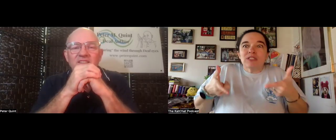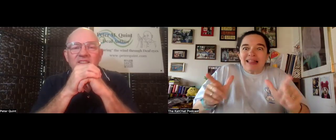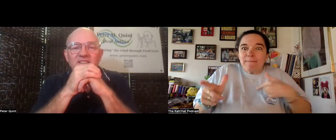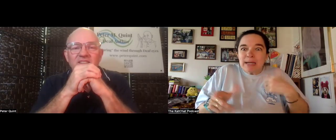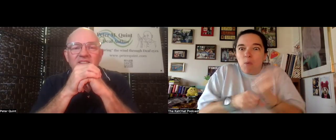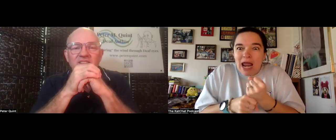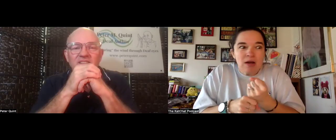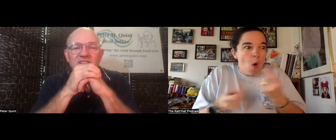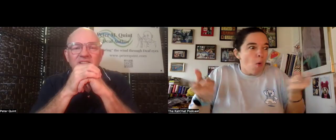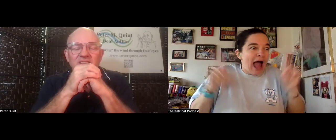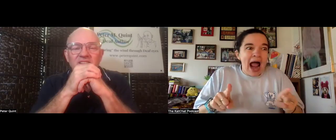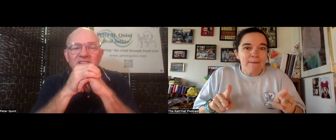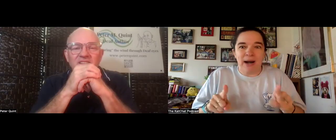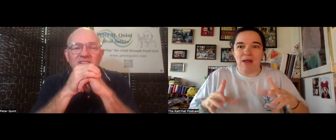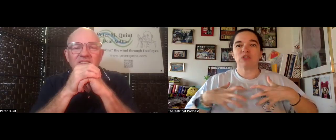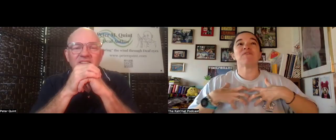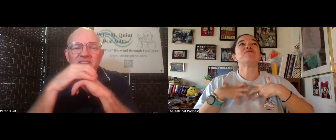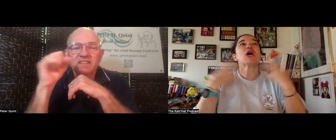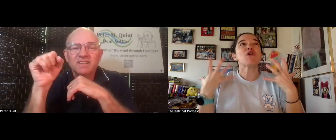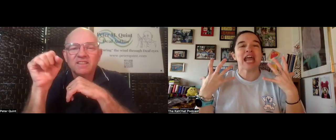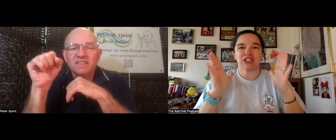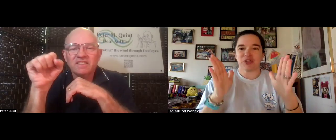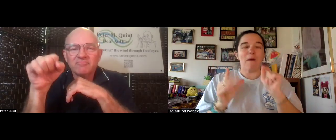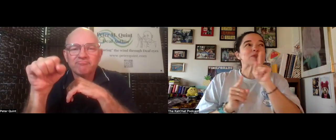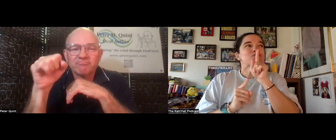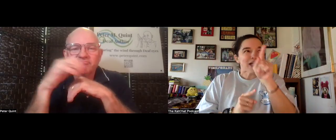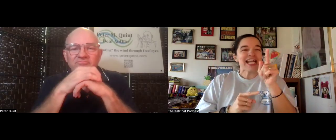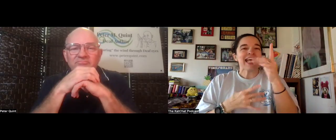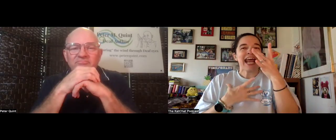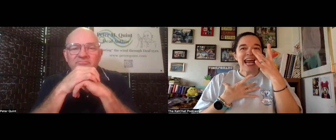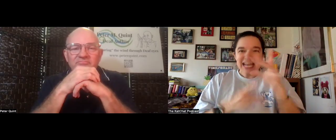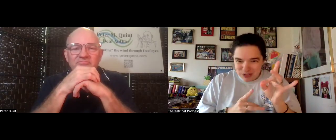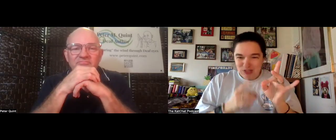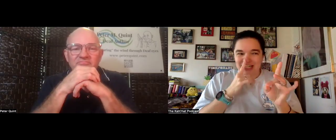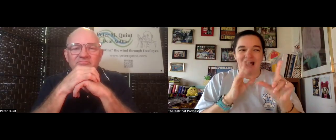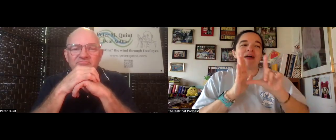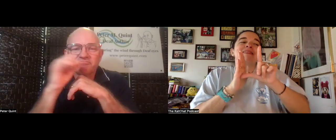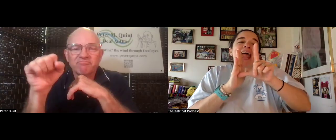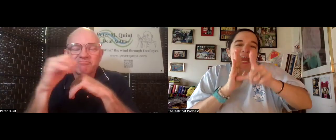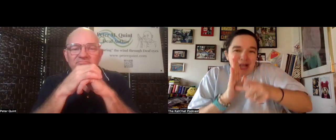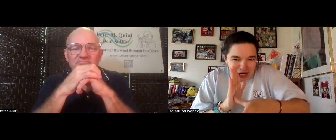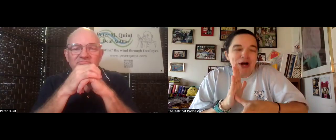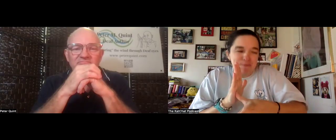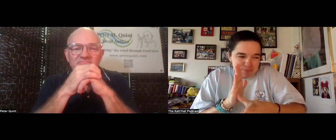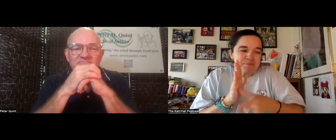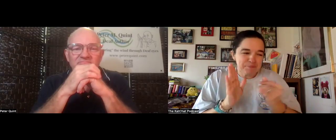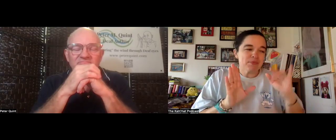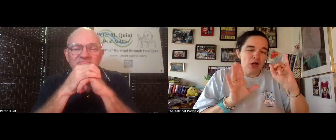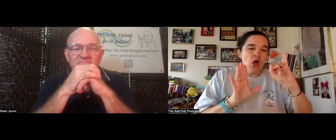were supposed to let me win. What happened? It was furious because I was really interested. And then